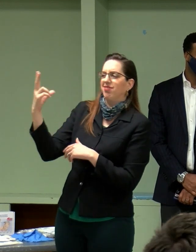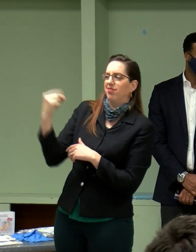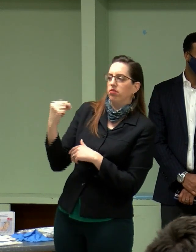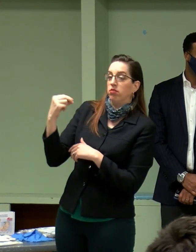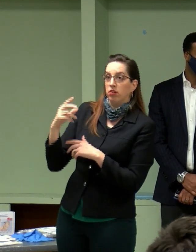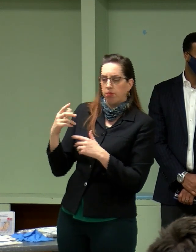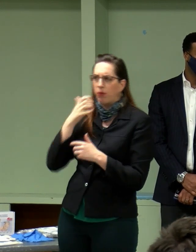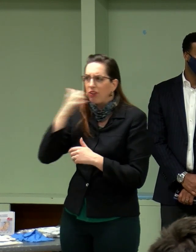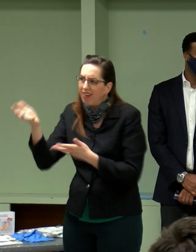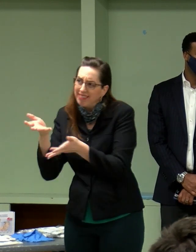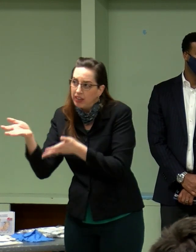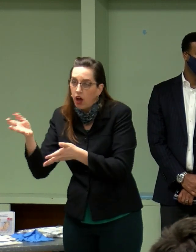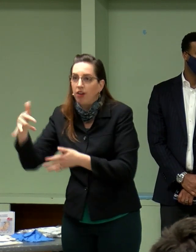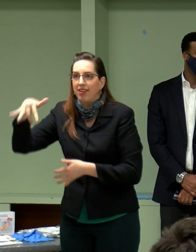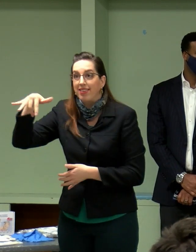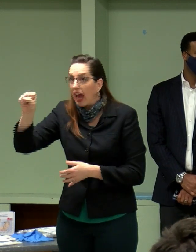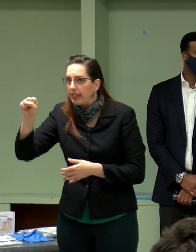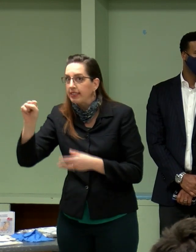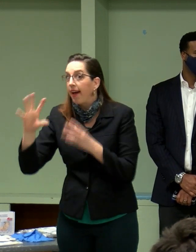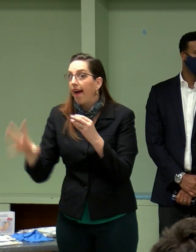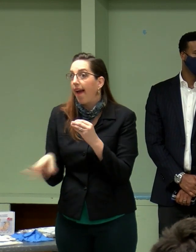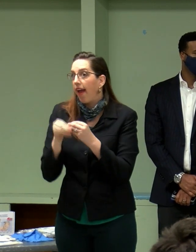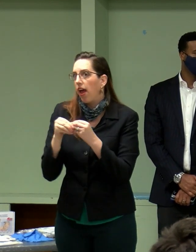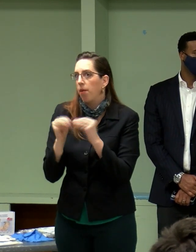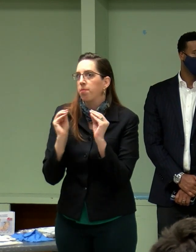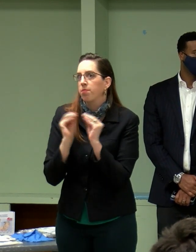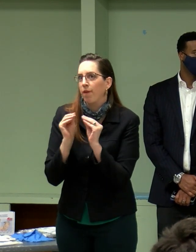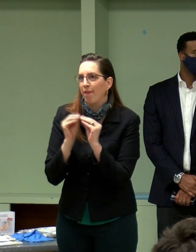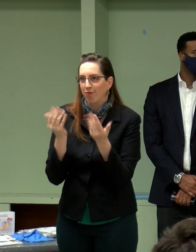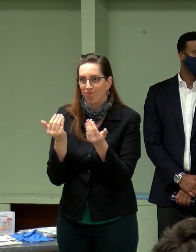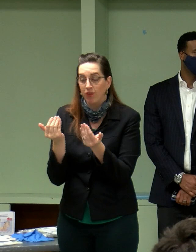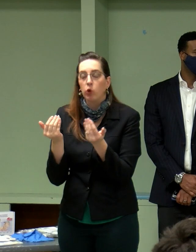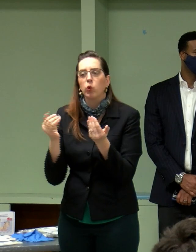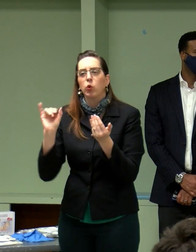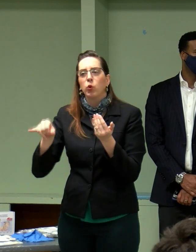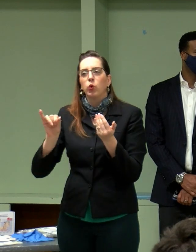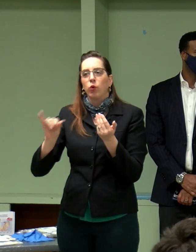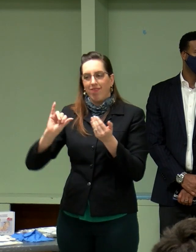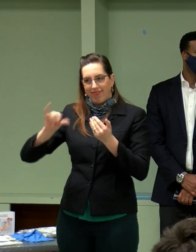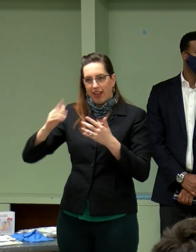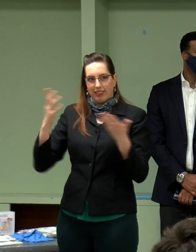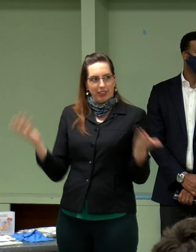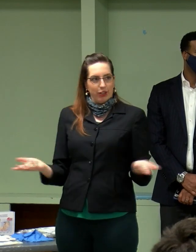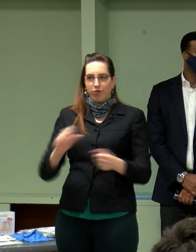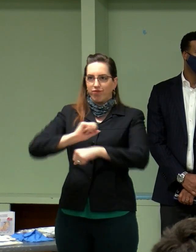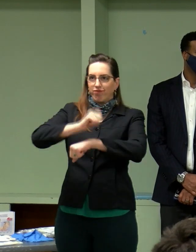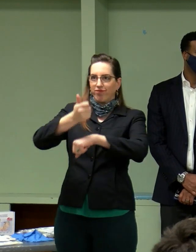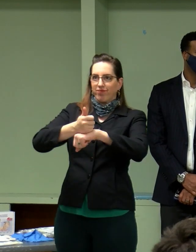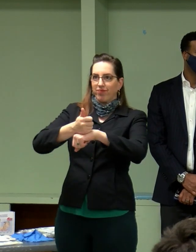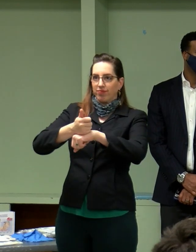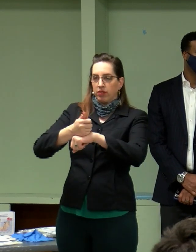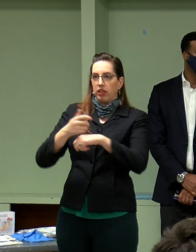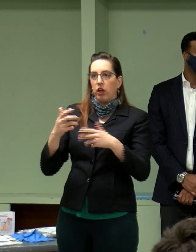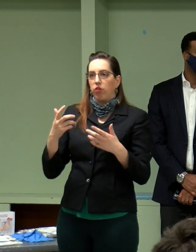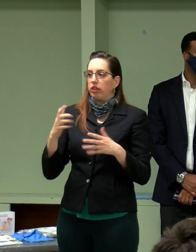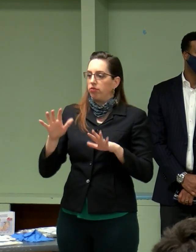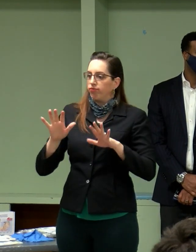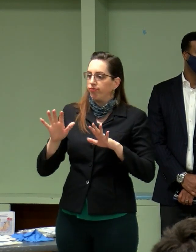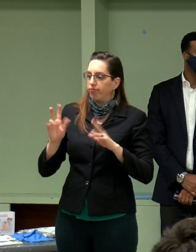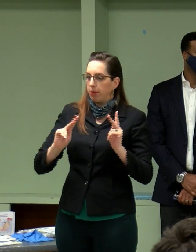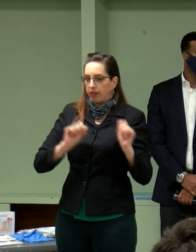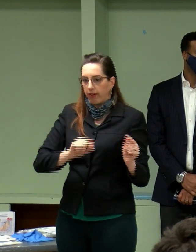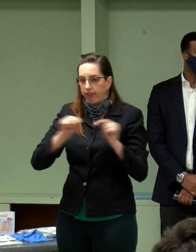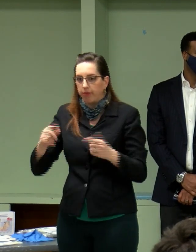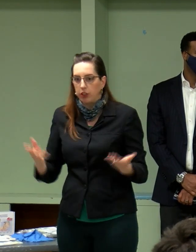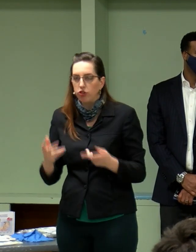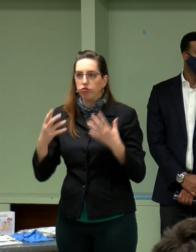But what they said was yes and. And that's why this is set up. That's why there is this respite facility. And that's